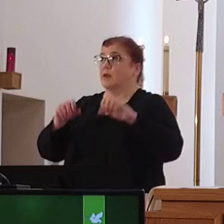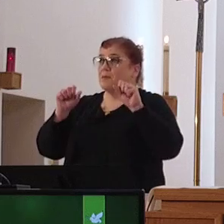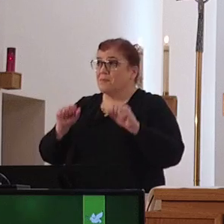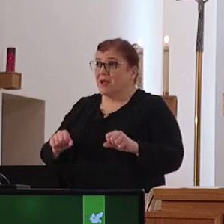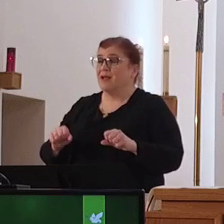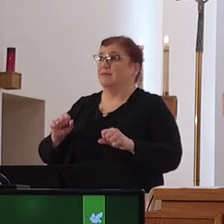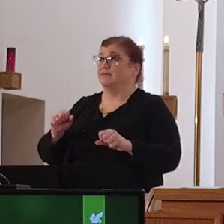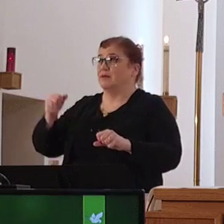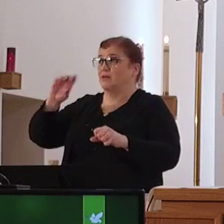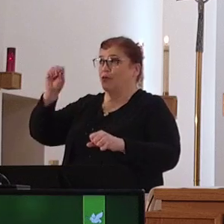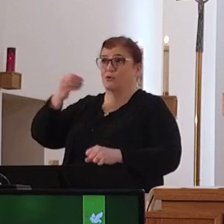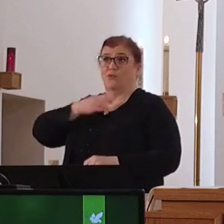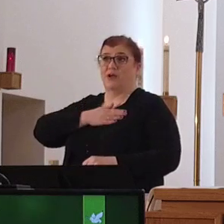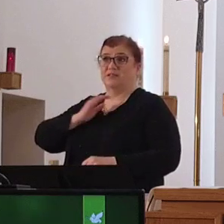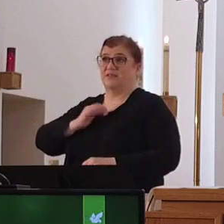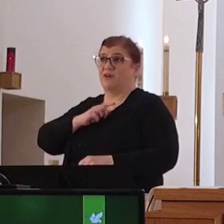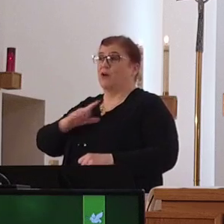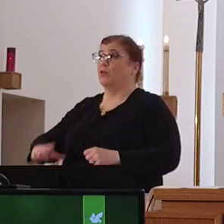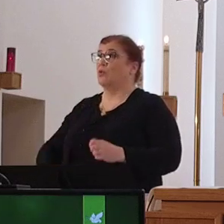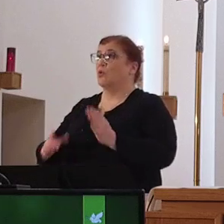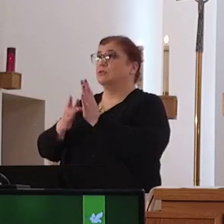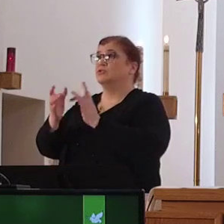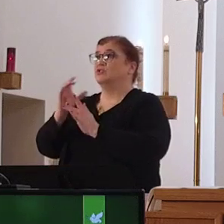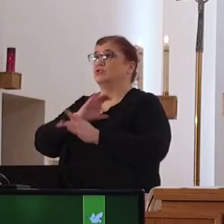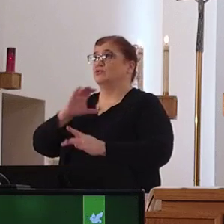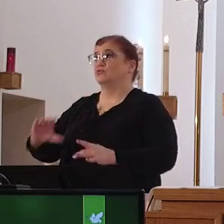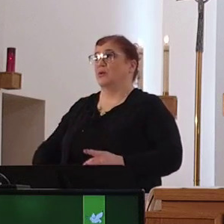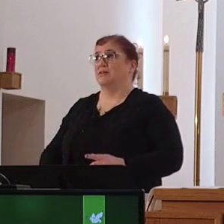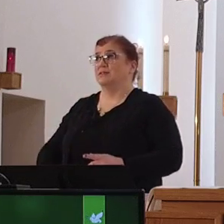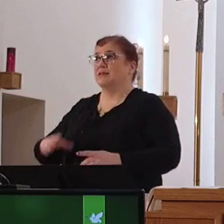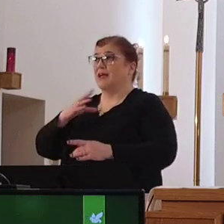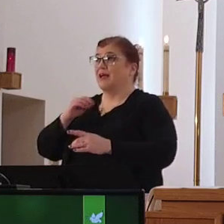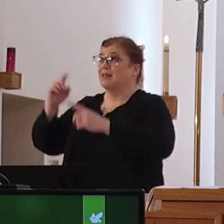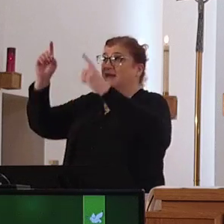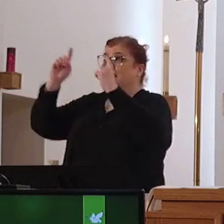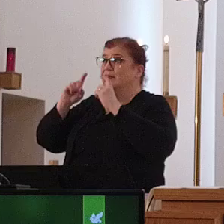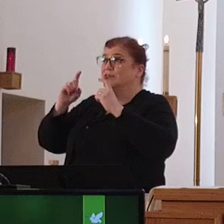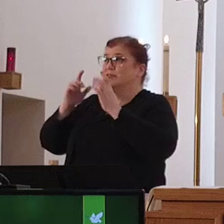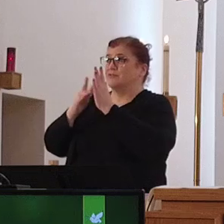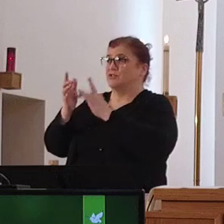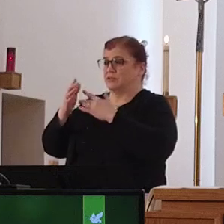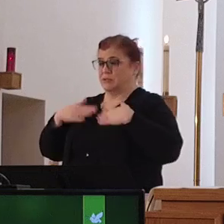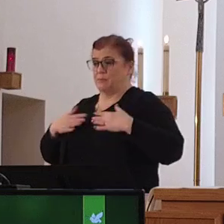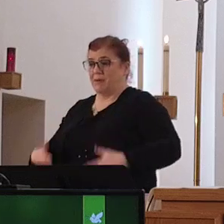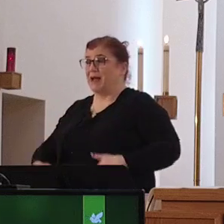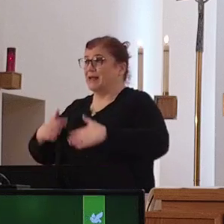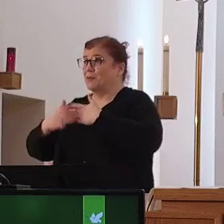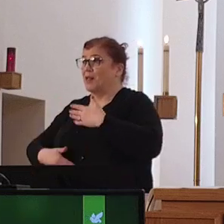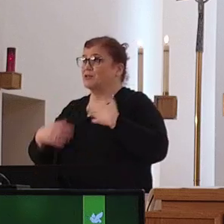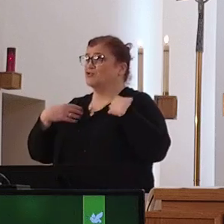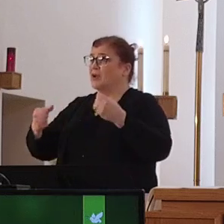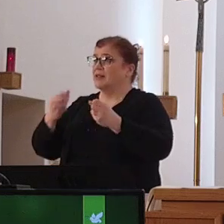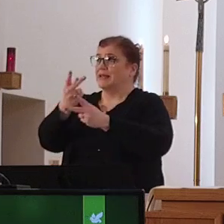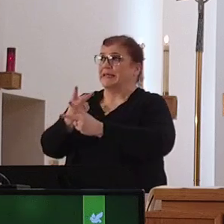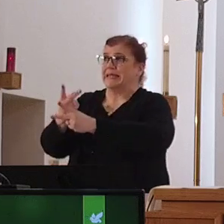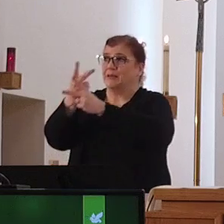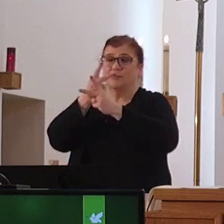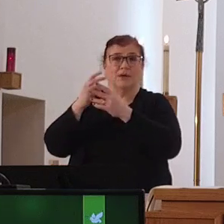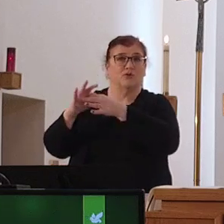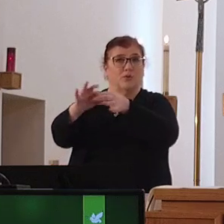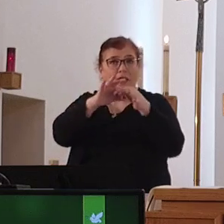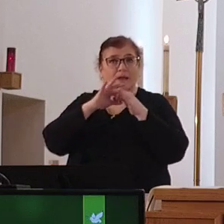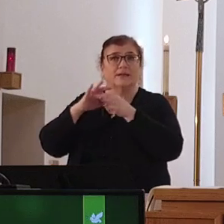May the grace of our Lord Jesus Christ and the gifts of Jesus' body and blood strengthen, keep, and unite us in